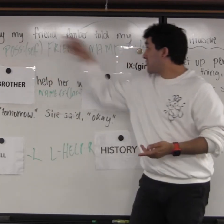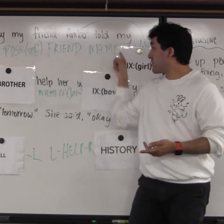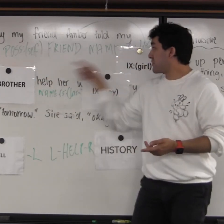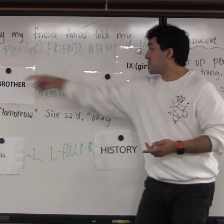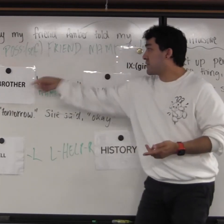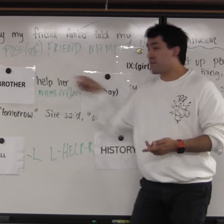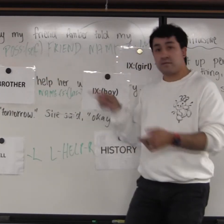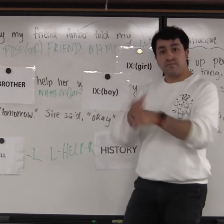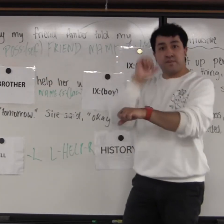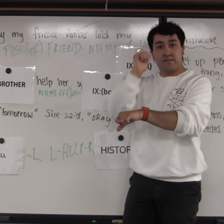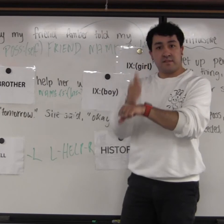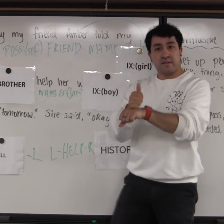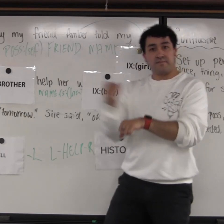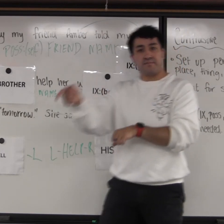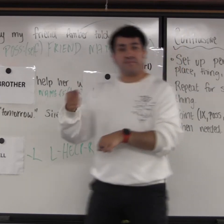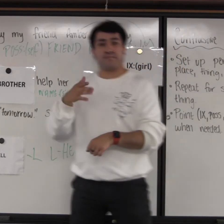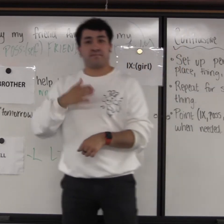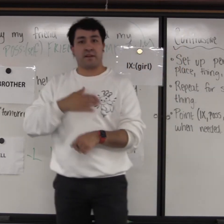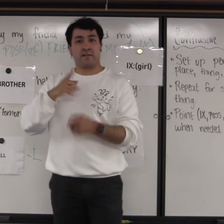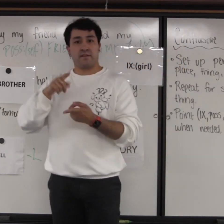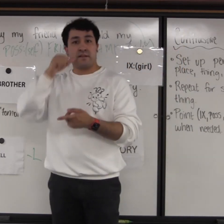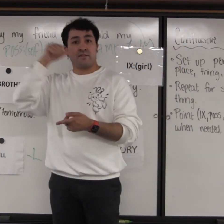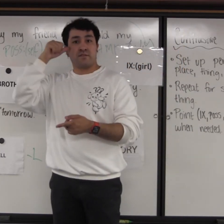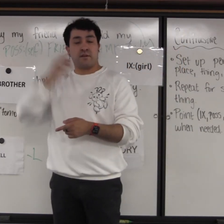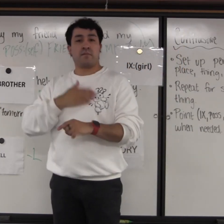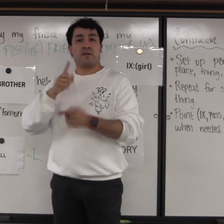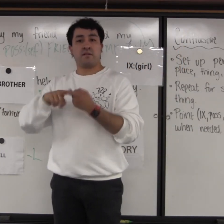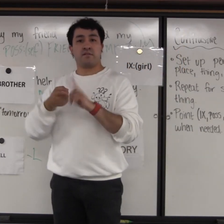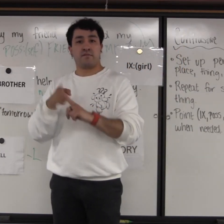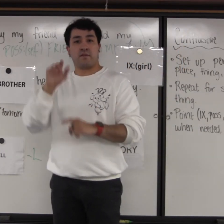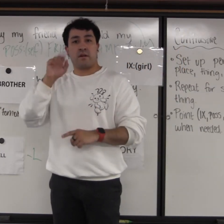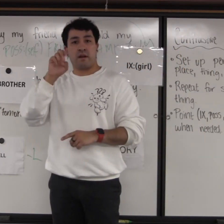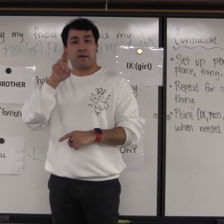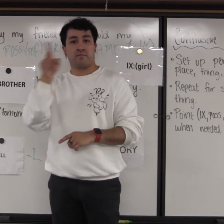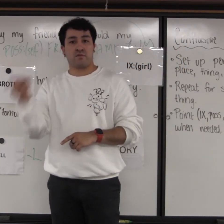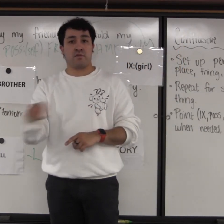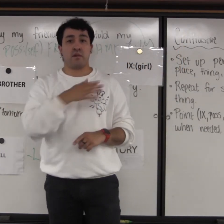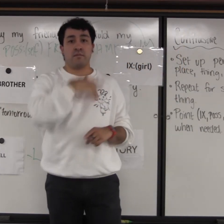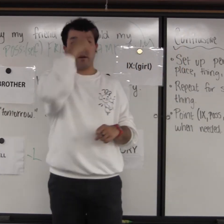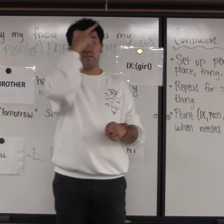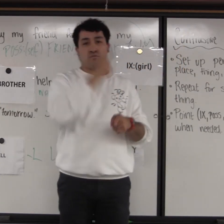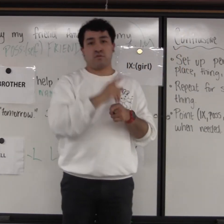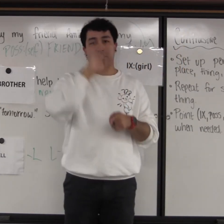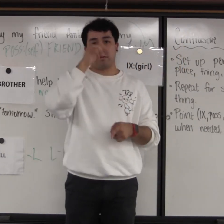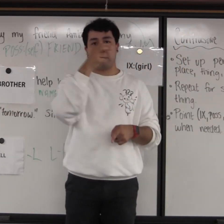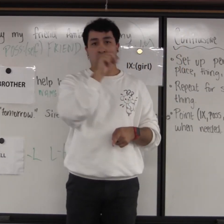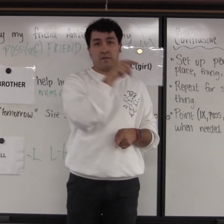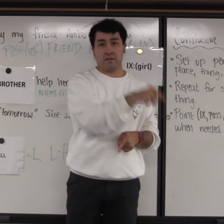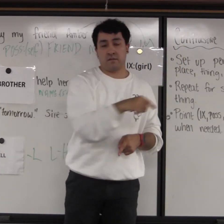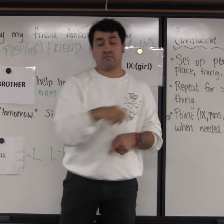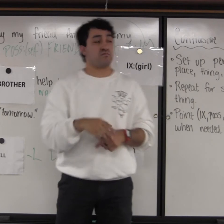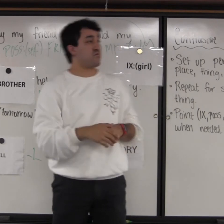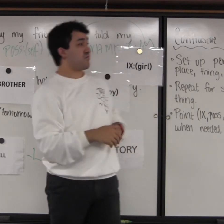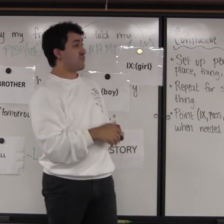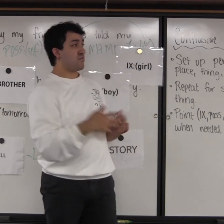And I set up the people, so all I need to do is start going into their positions,